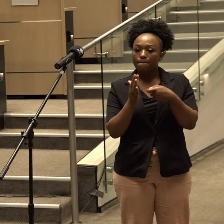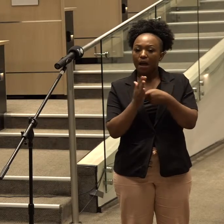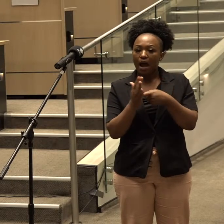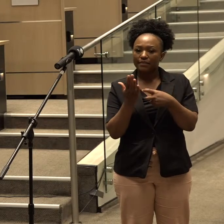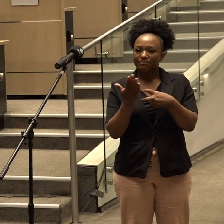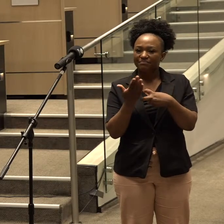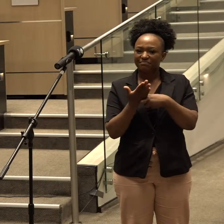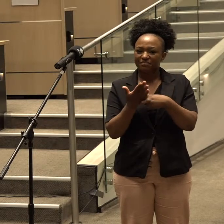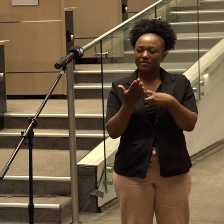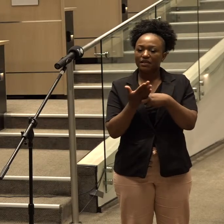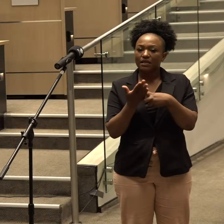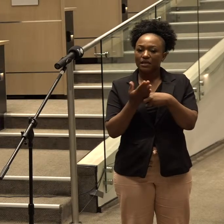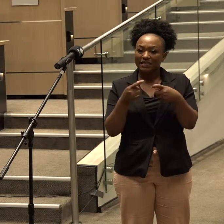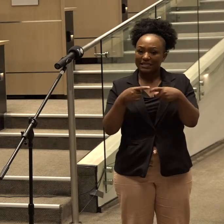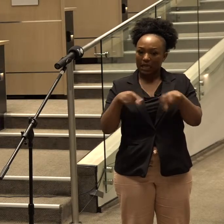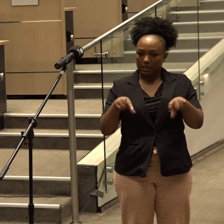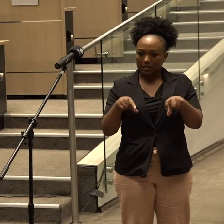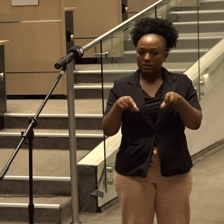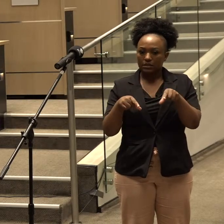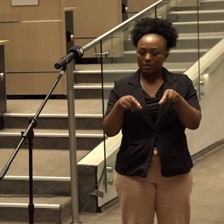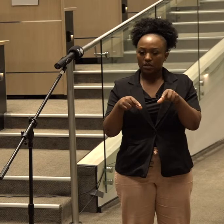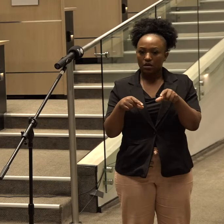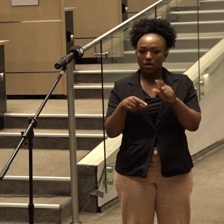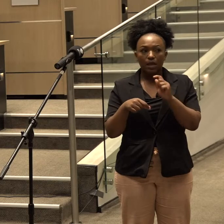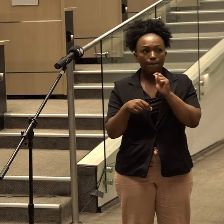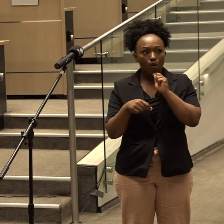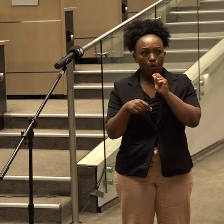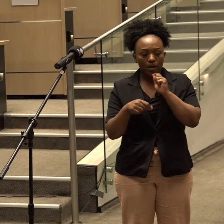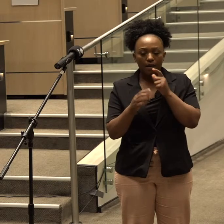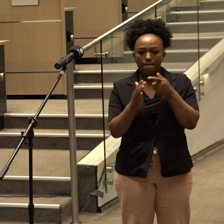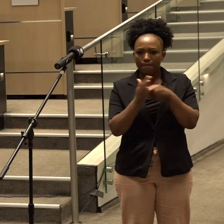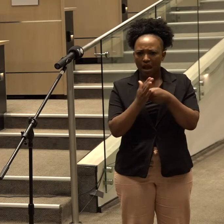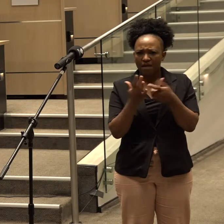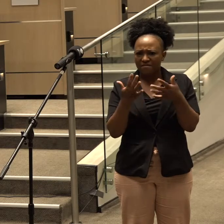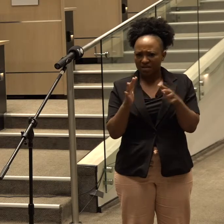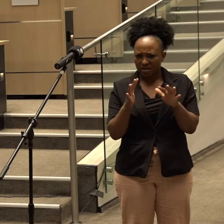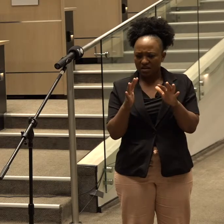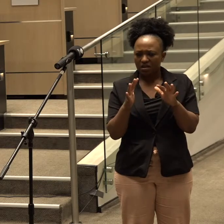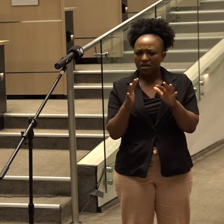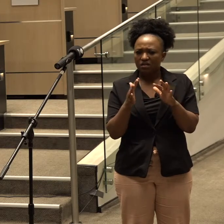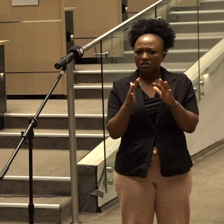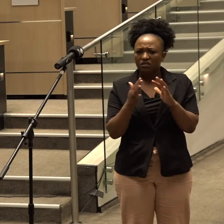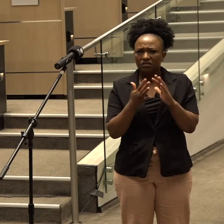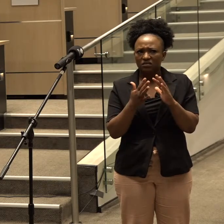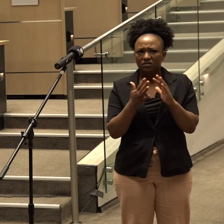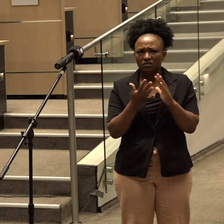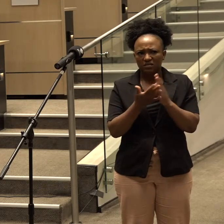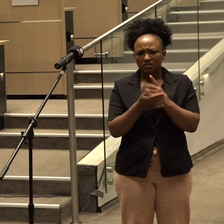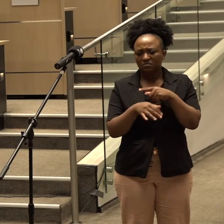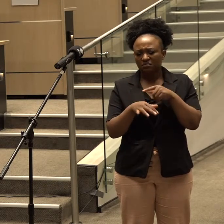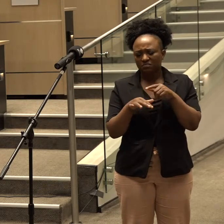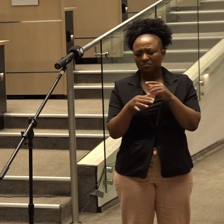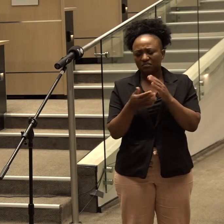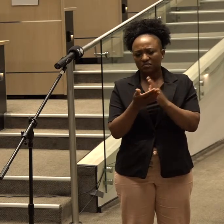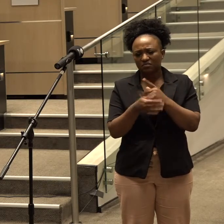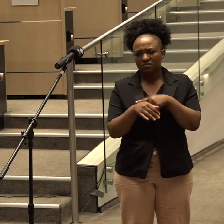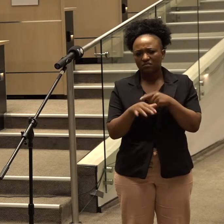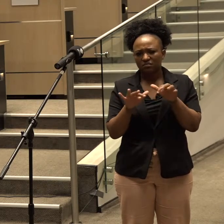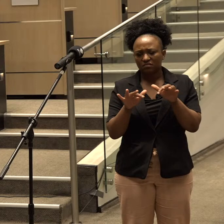the challenge is that when people are buying tickets in the morning sometimes people um